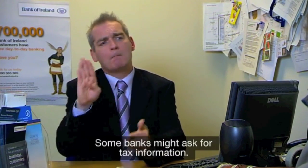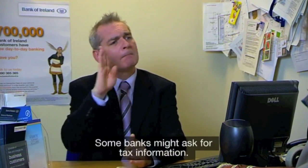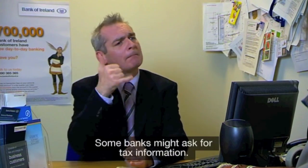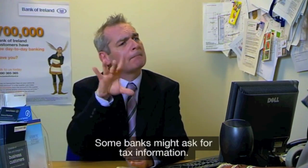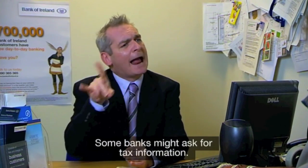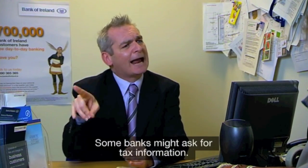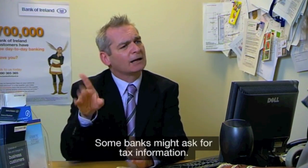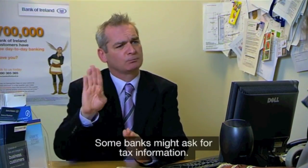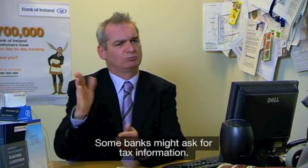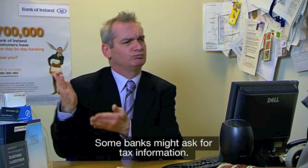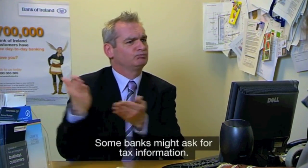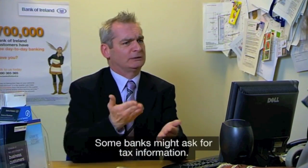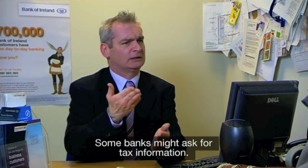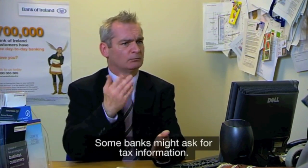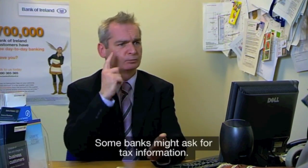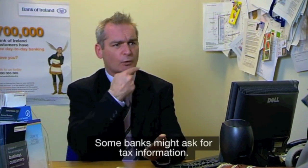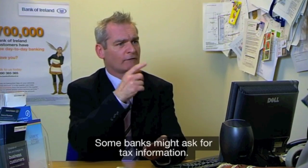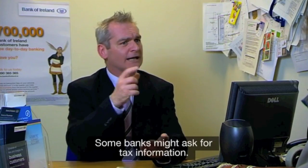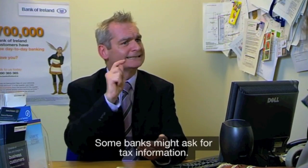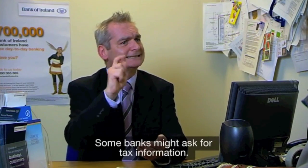banks might ask for tax information.